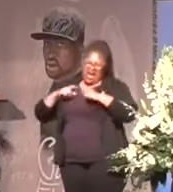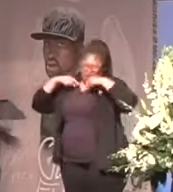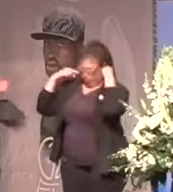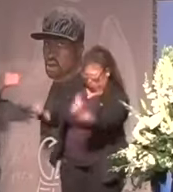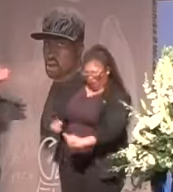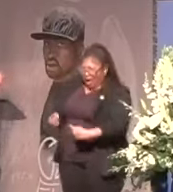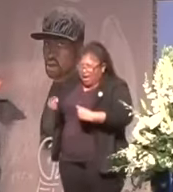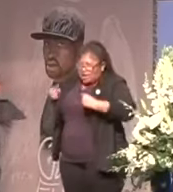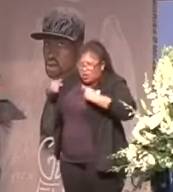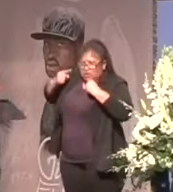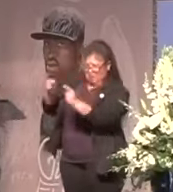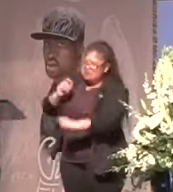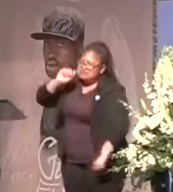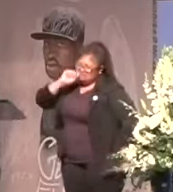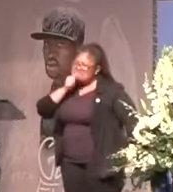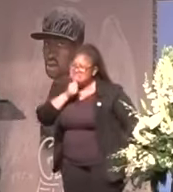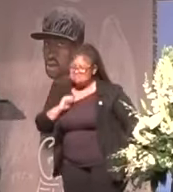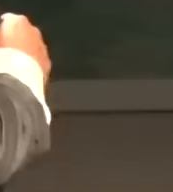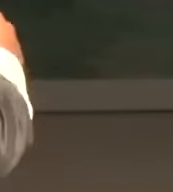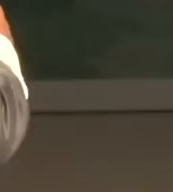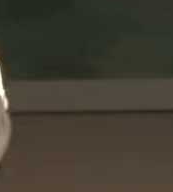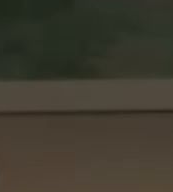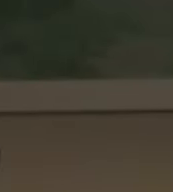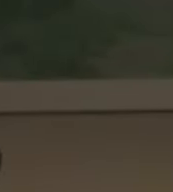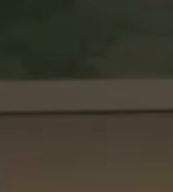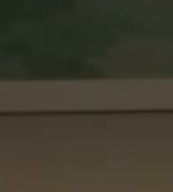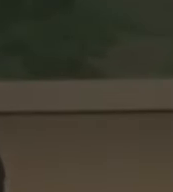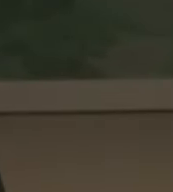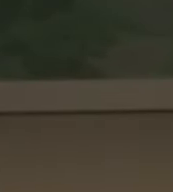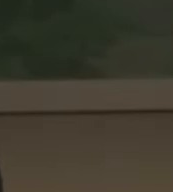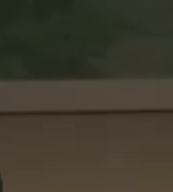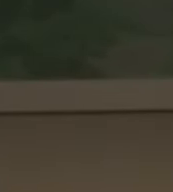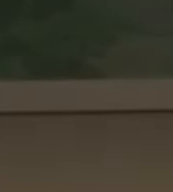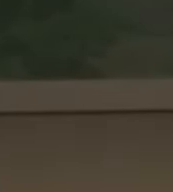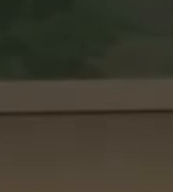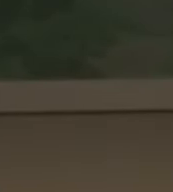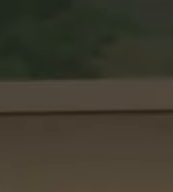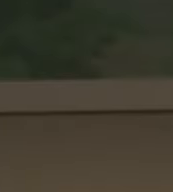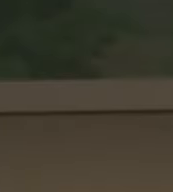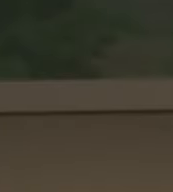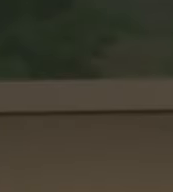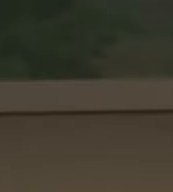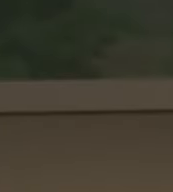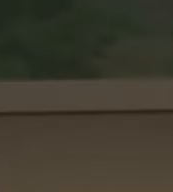for every mountain you seele.